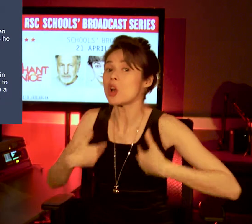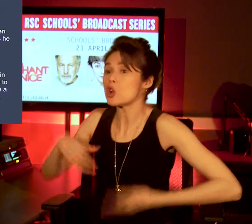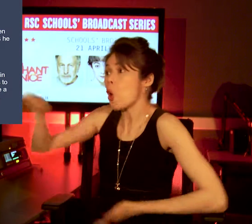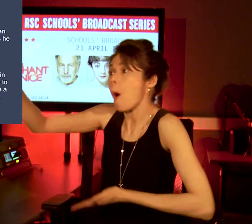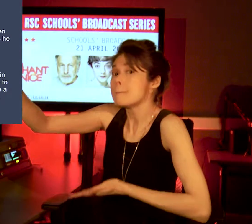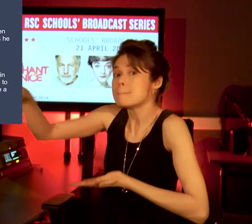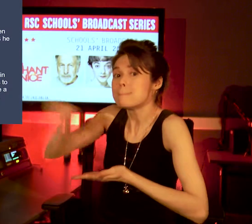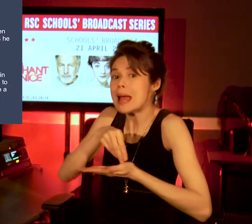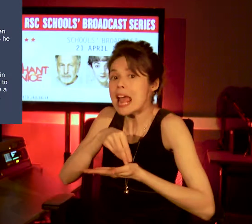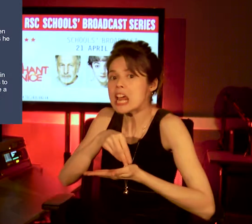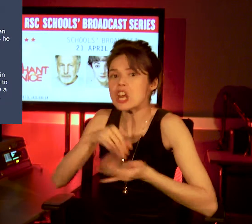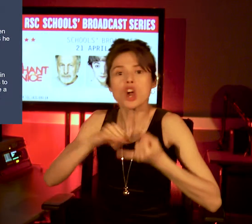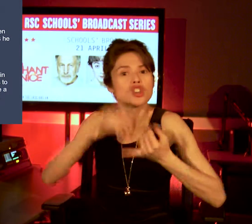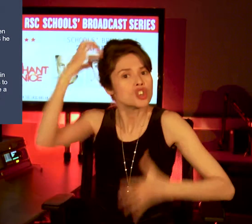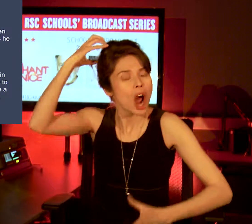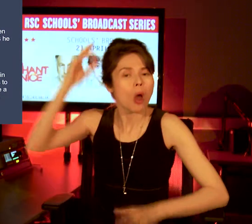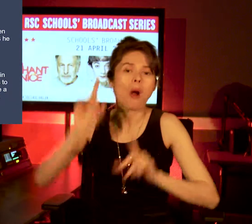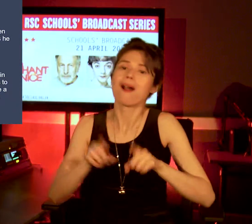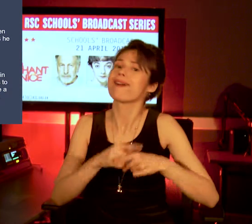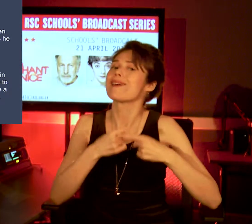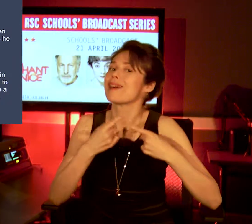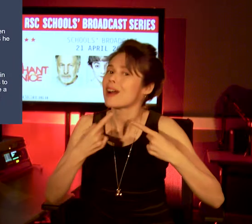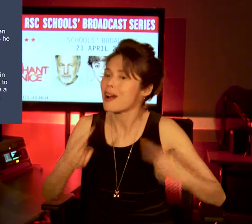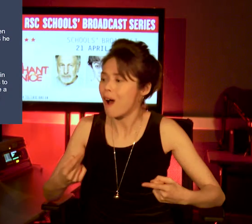means he won't be able to pay his debt to Shylock.